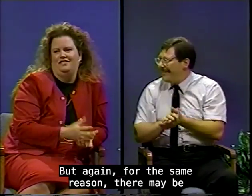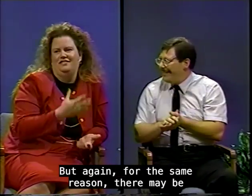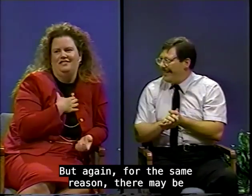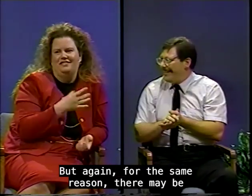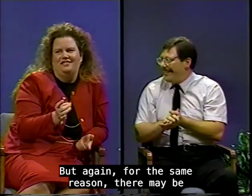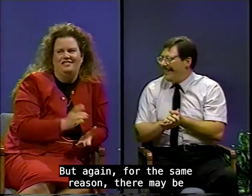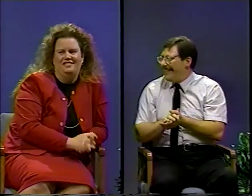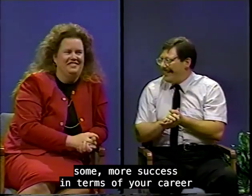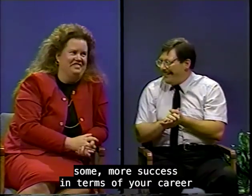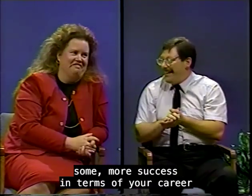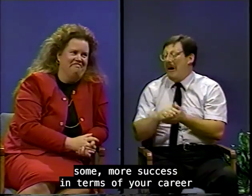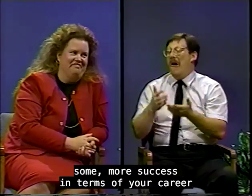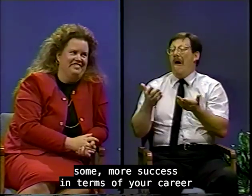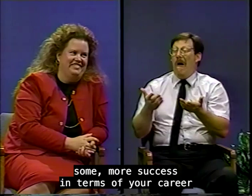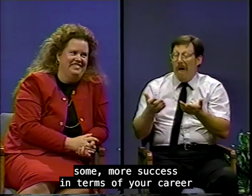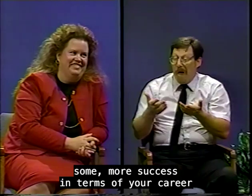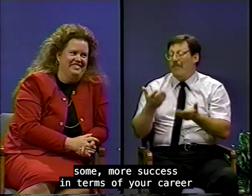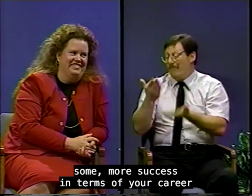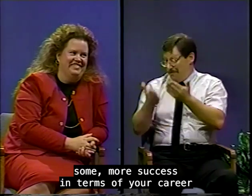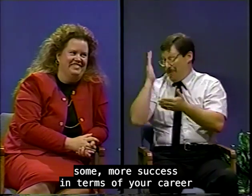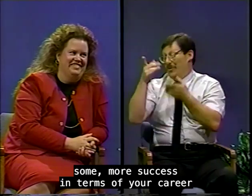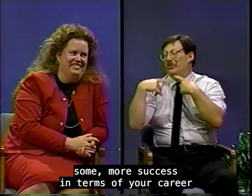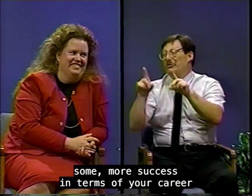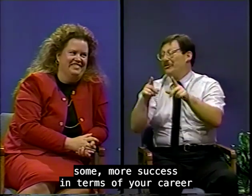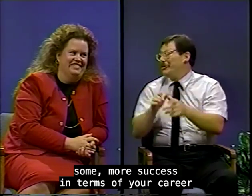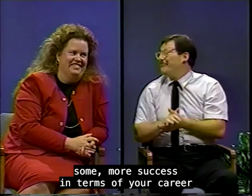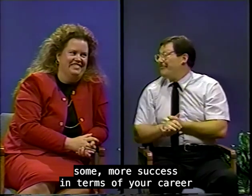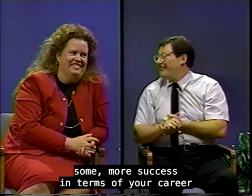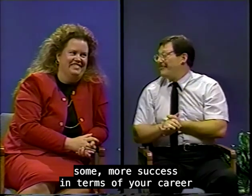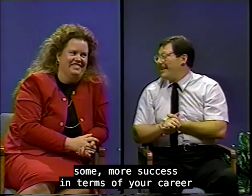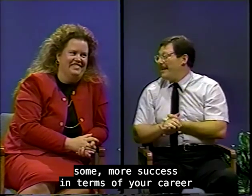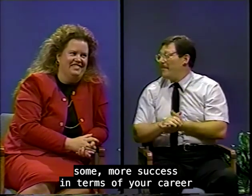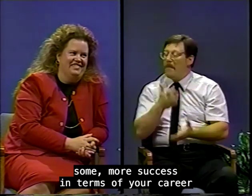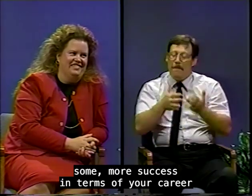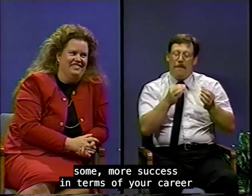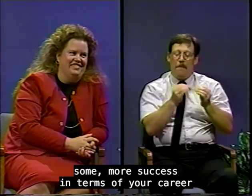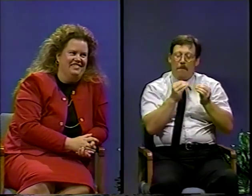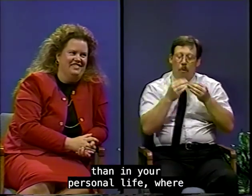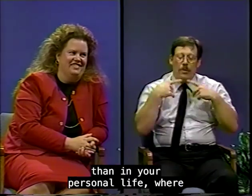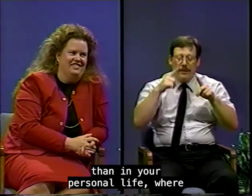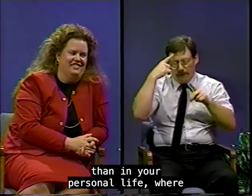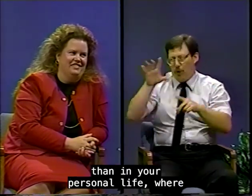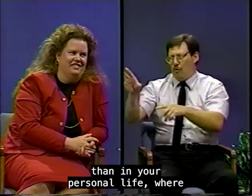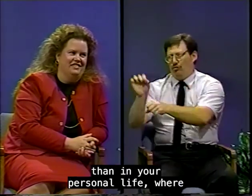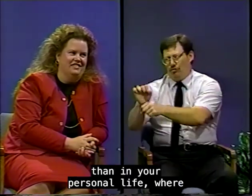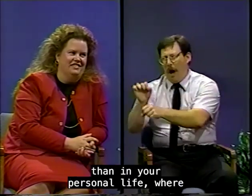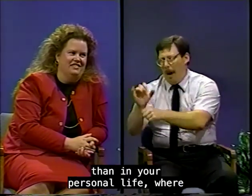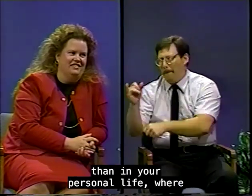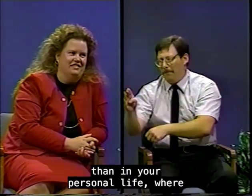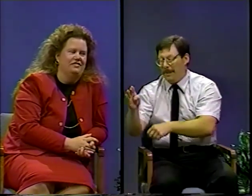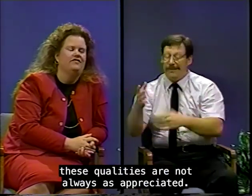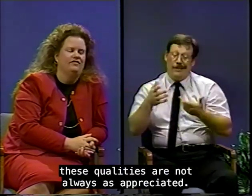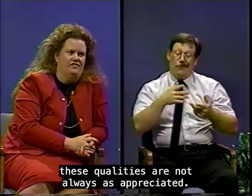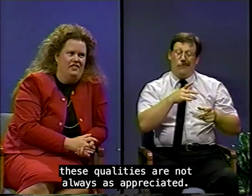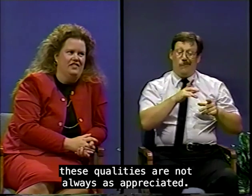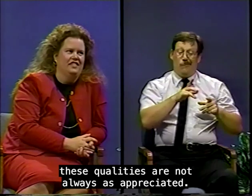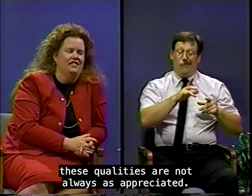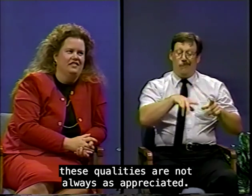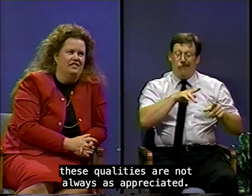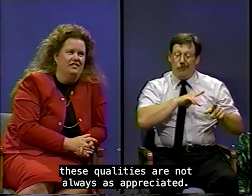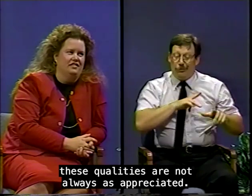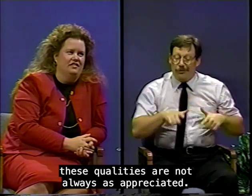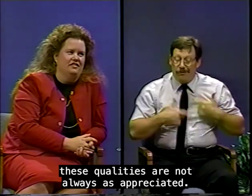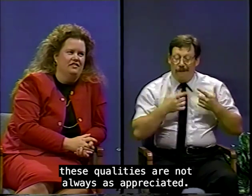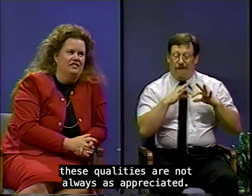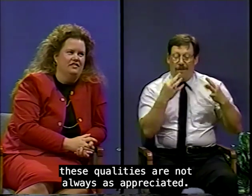may be some more success in terms of your career than in your personal life, where these qualities are not